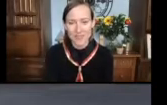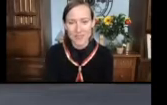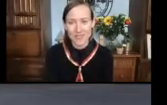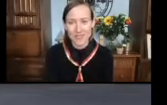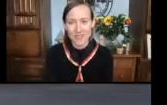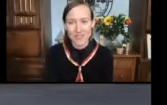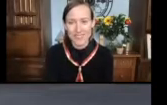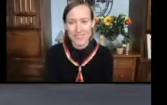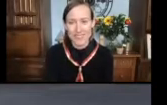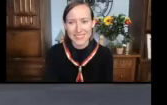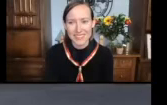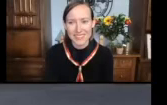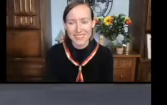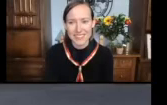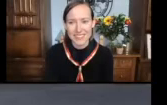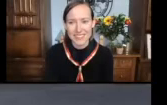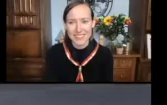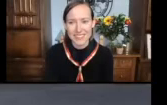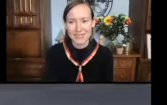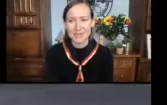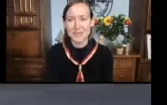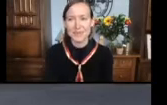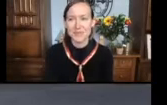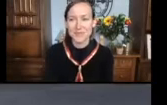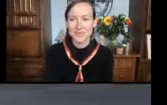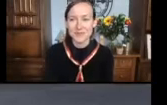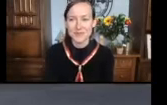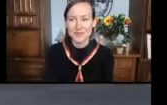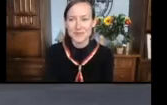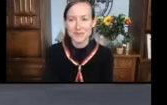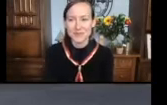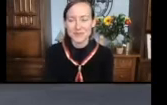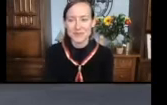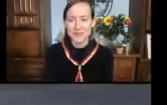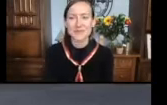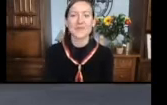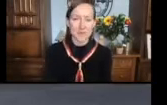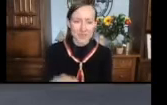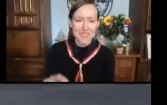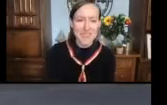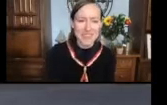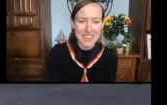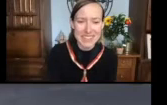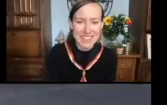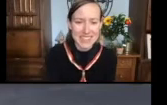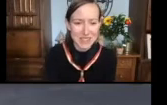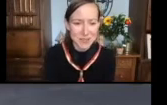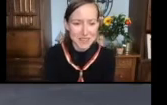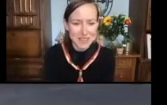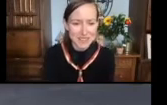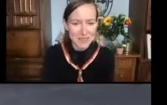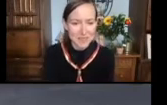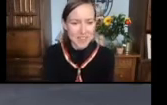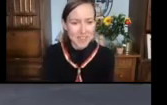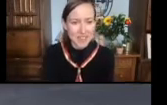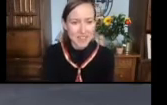BSI. So do click on that for more information. Back to you, Jessica. Very nice. Thank you,